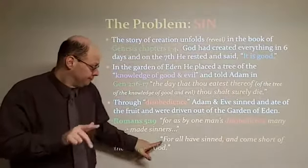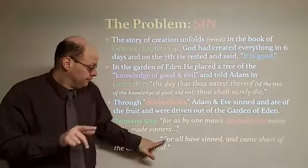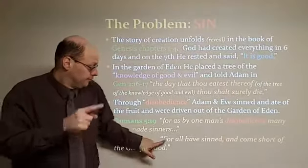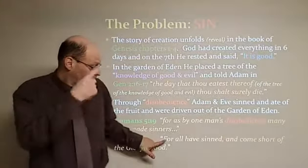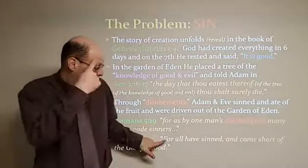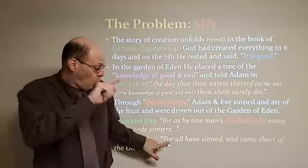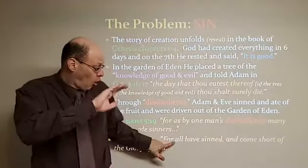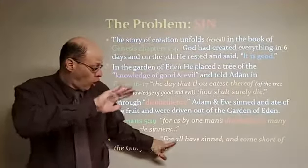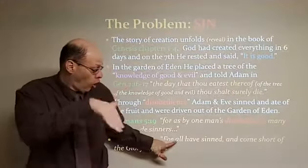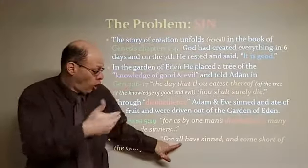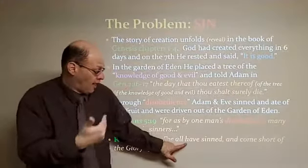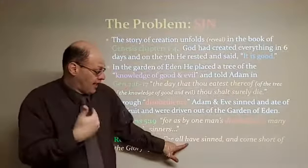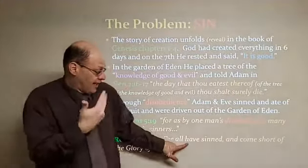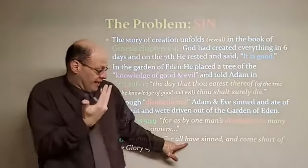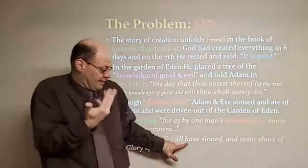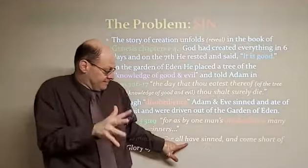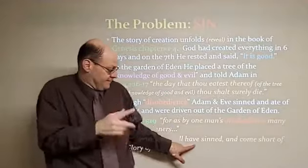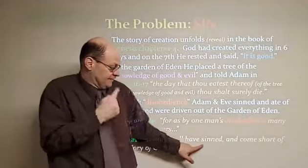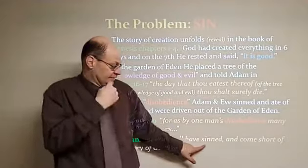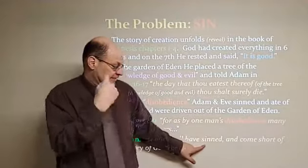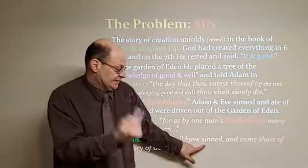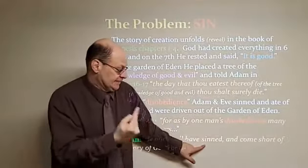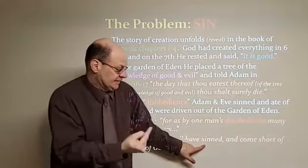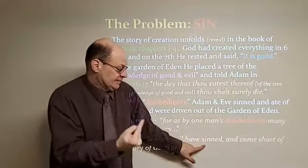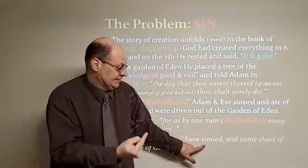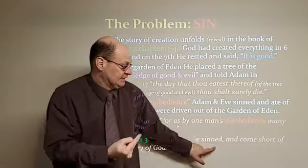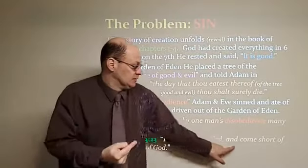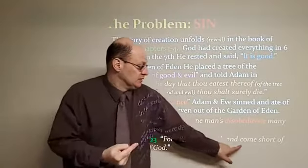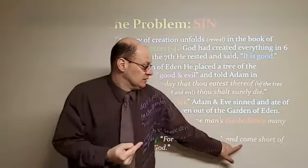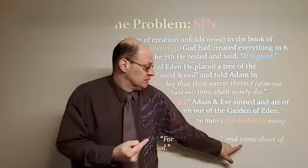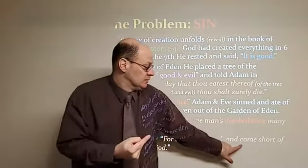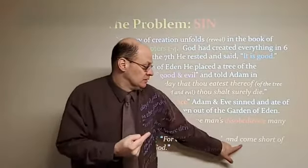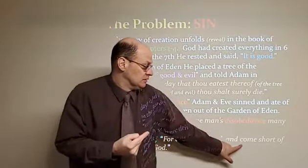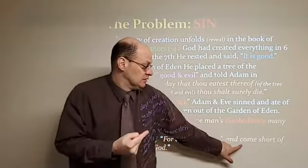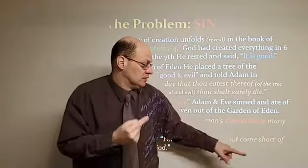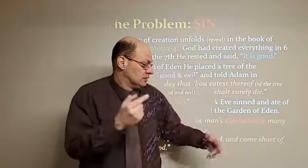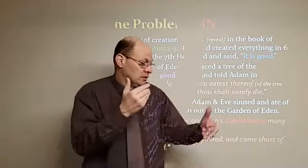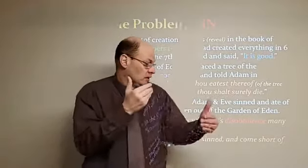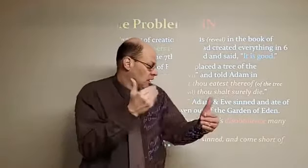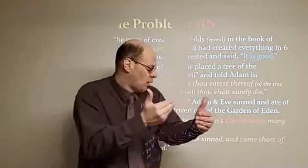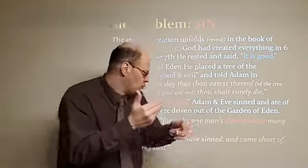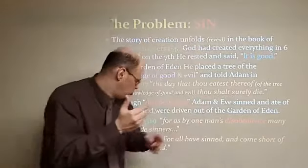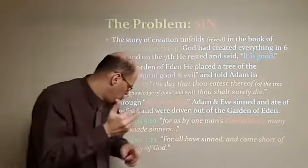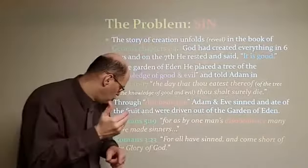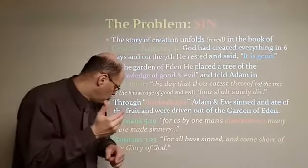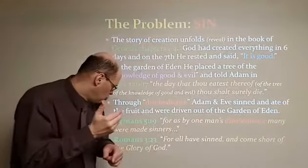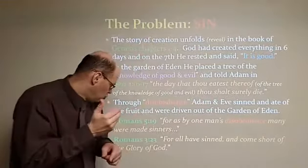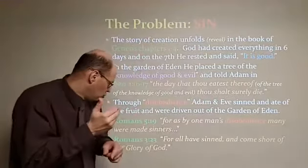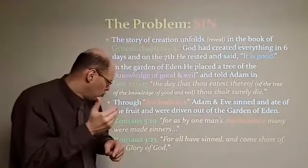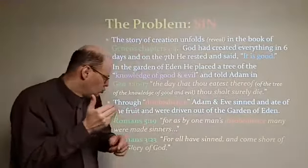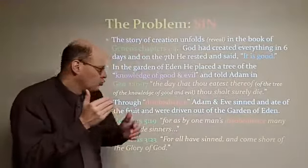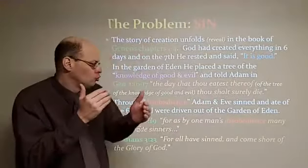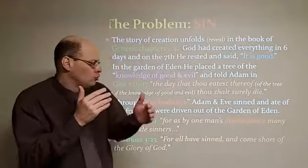Romans chapter 3 verse 23 it says for all have sinned and come short of the glory of